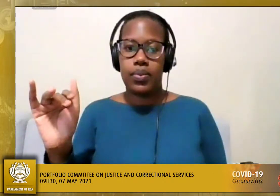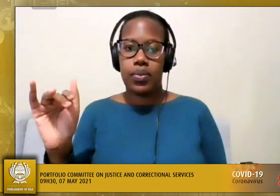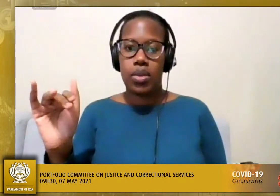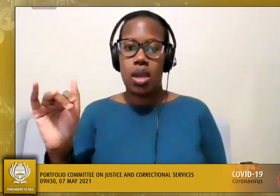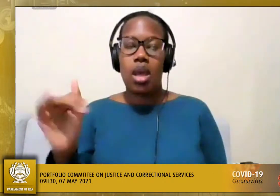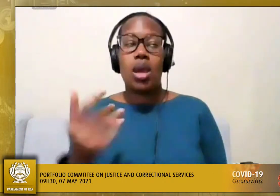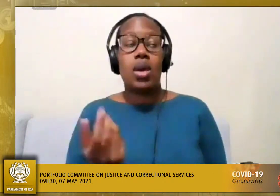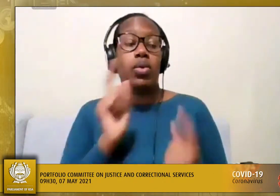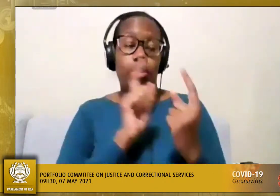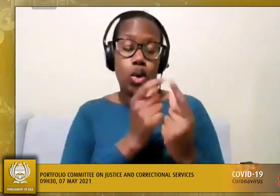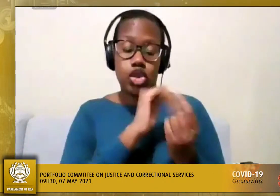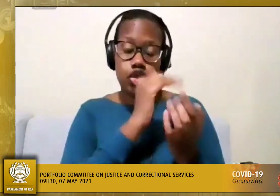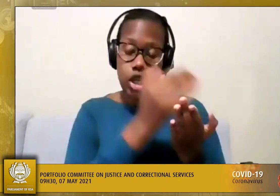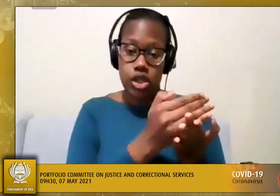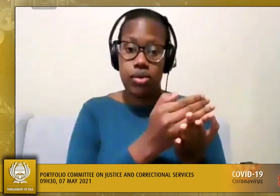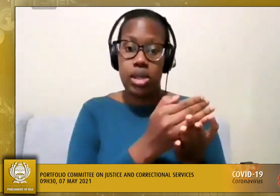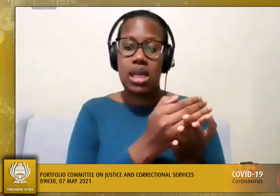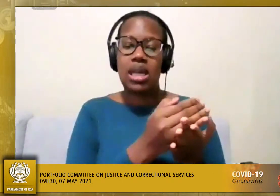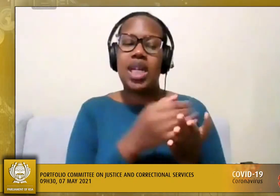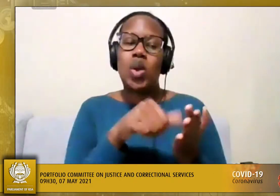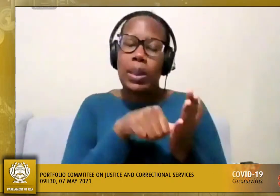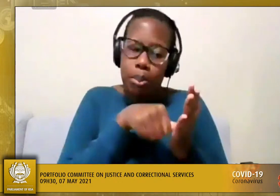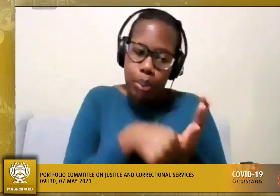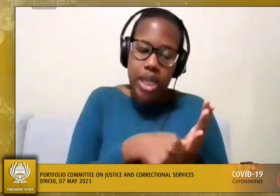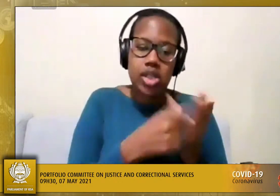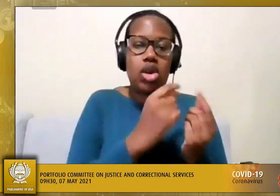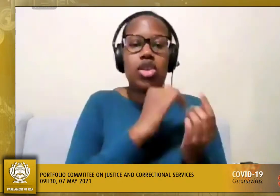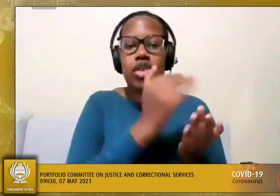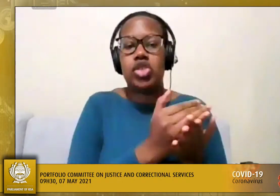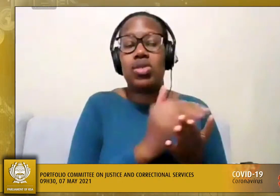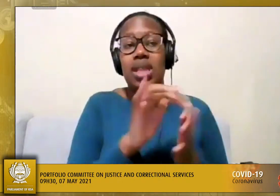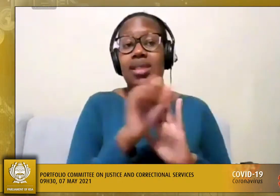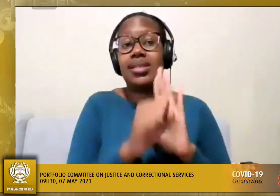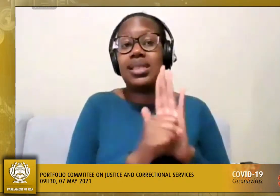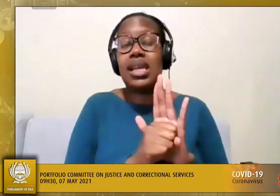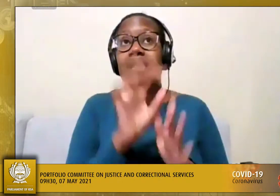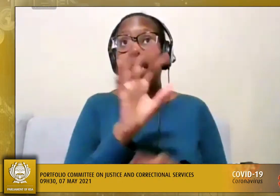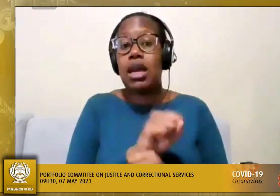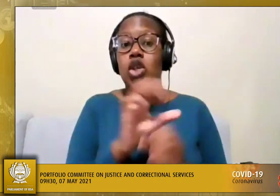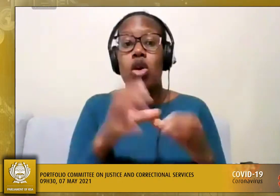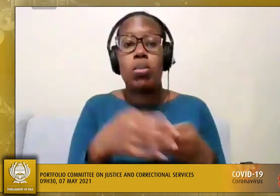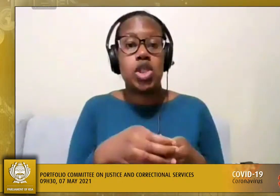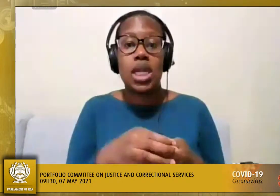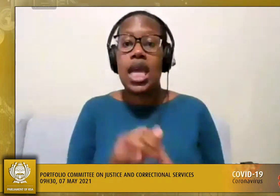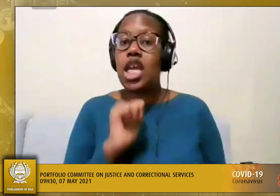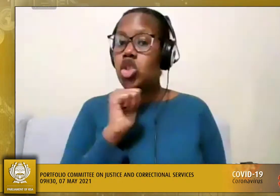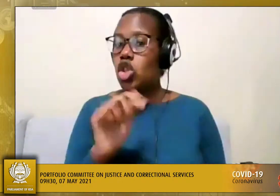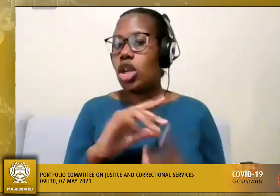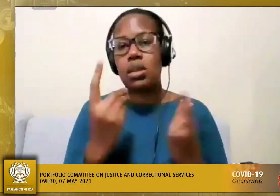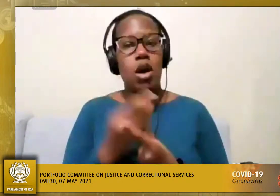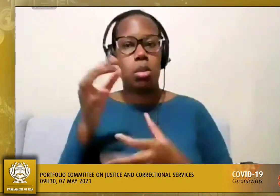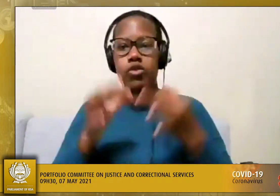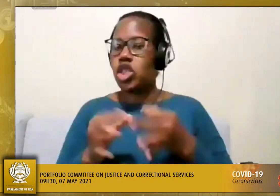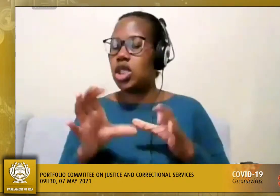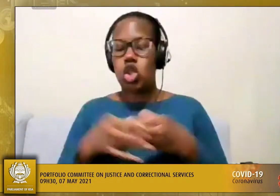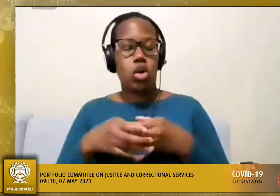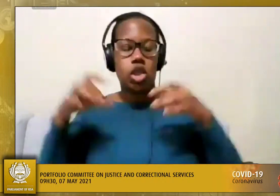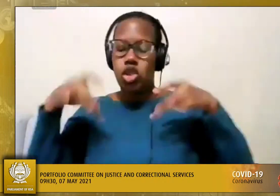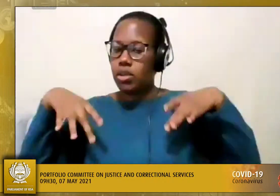treasure and impressed on Treasury that the state capture commission is not a Department of Justice Commission